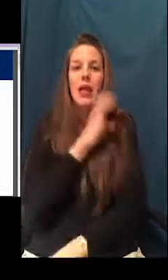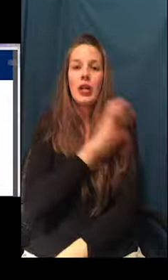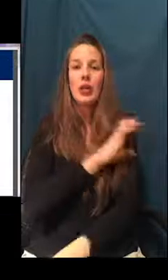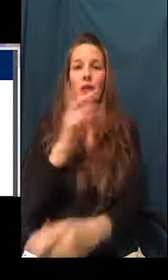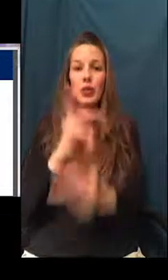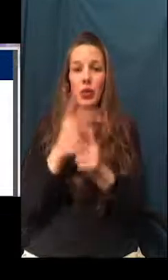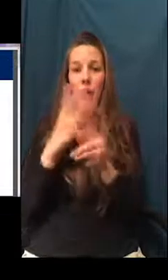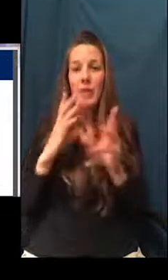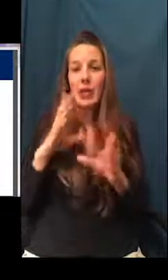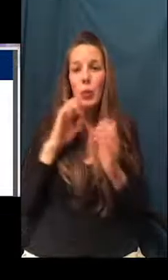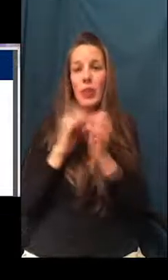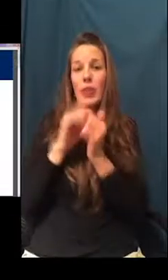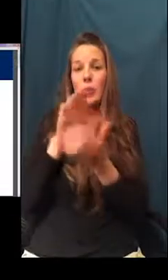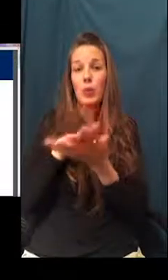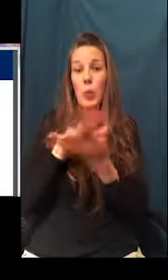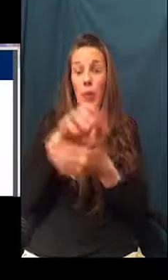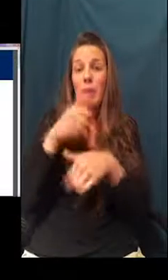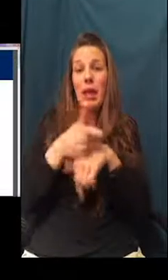school-based program.